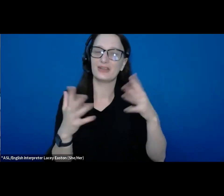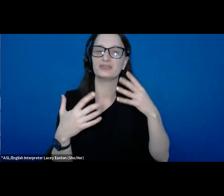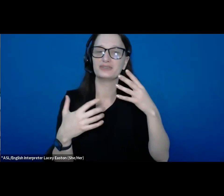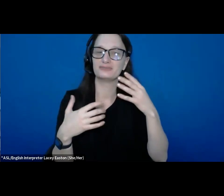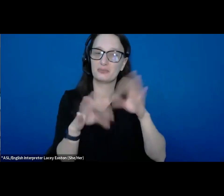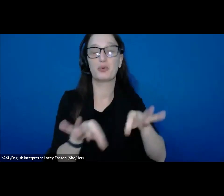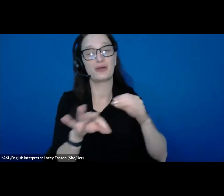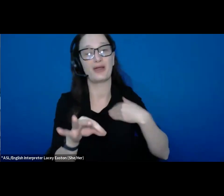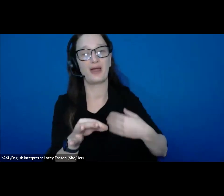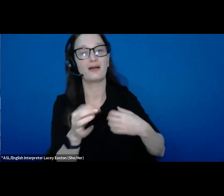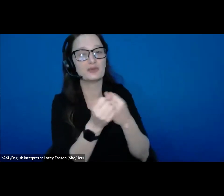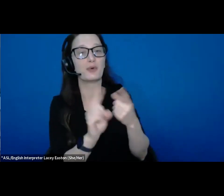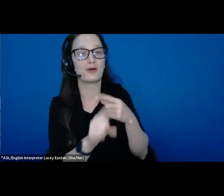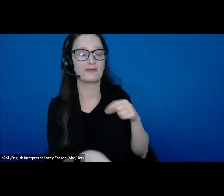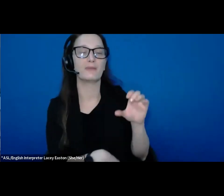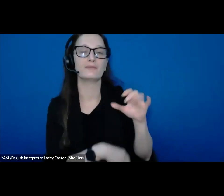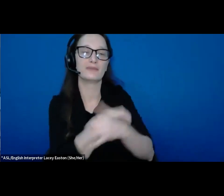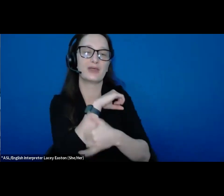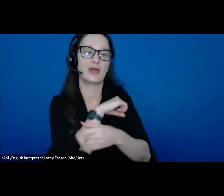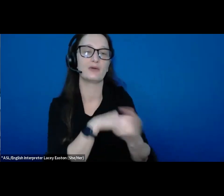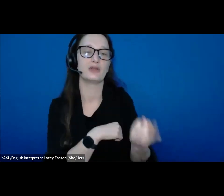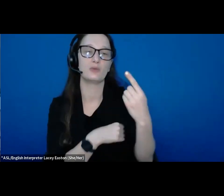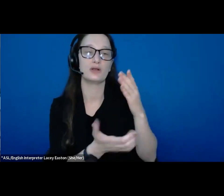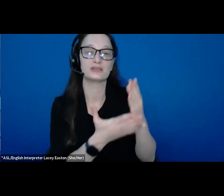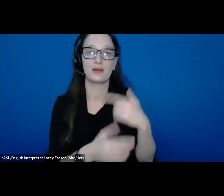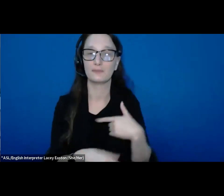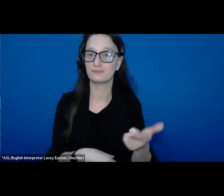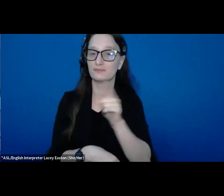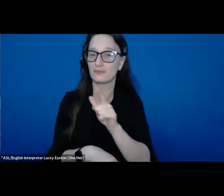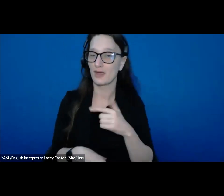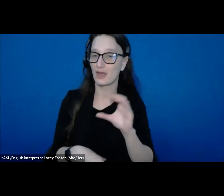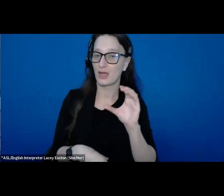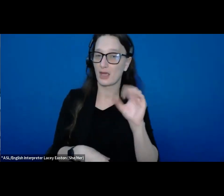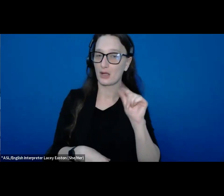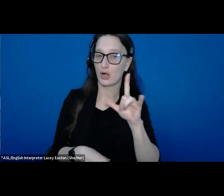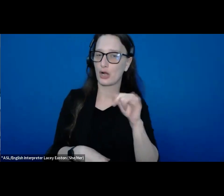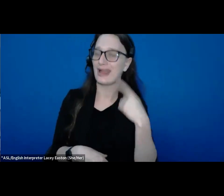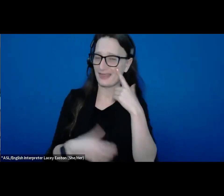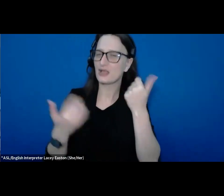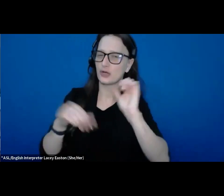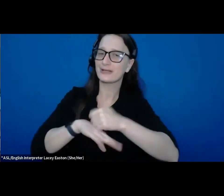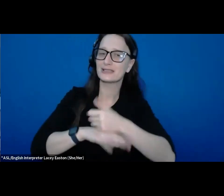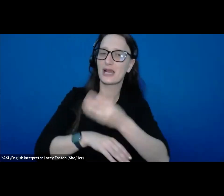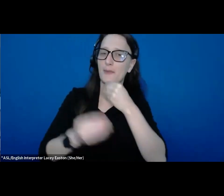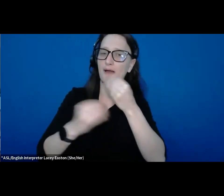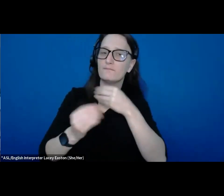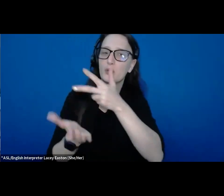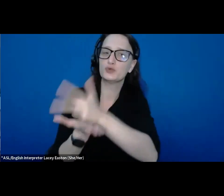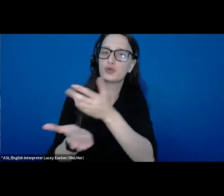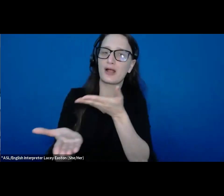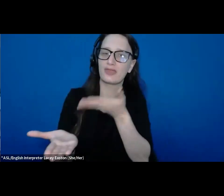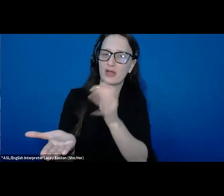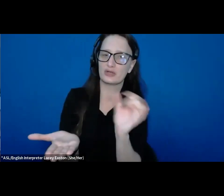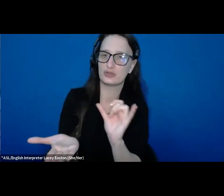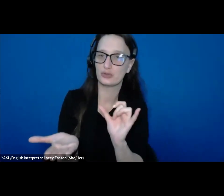we had talked about possibly trying to get a food truck there too as well. We know that they have, well, I didn't realize this, Carly, but apparently our clients